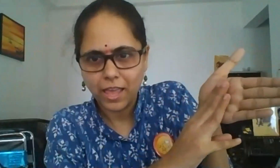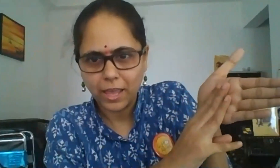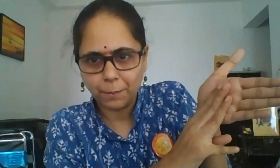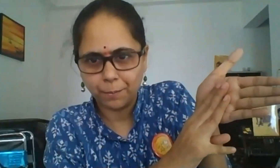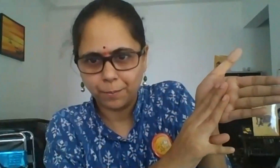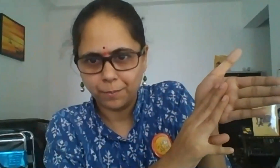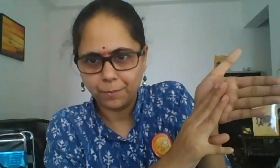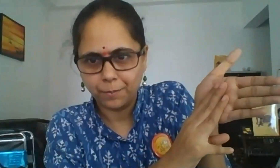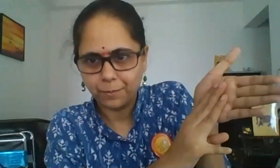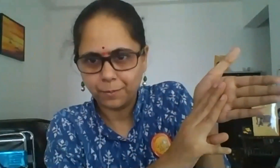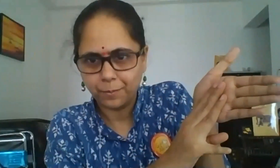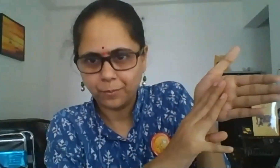M.